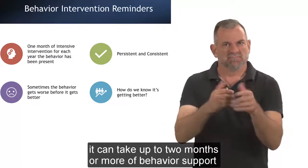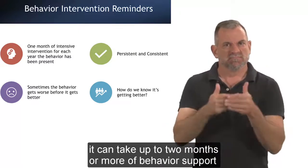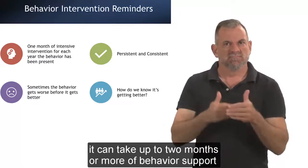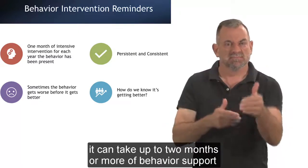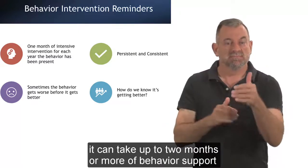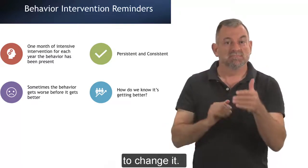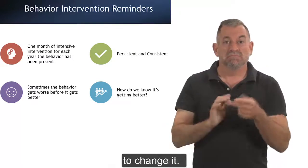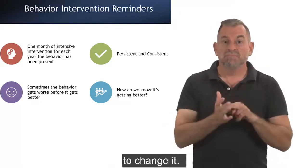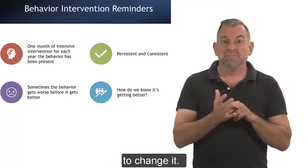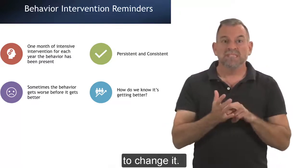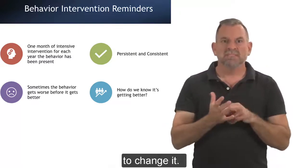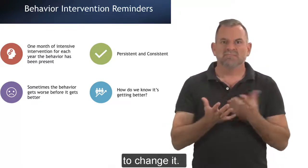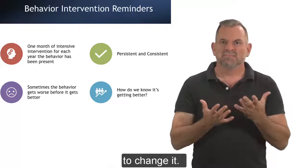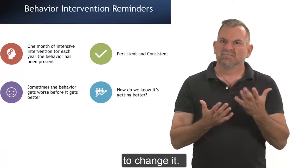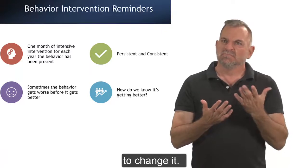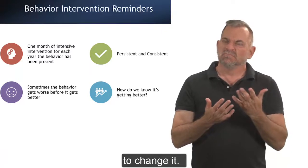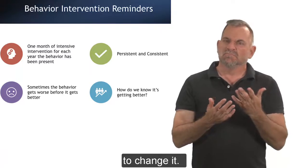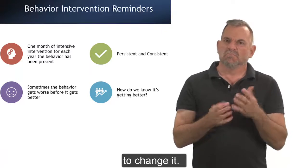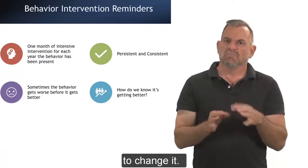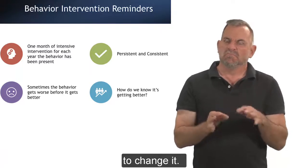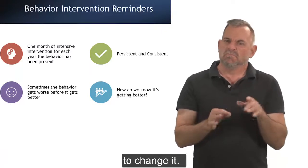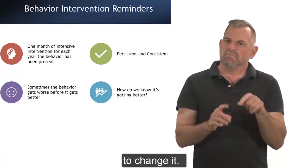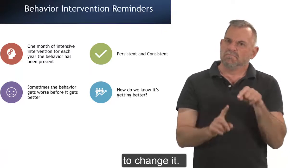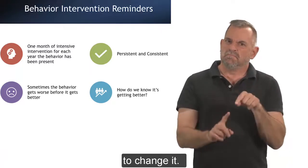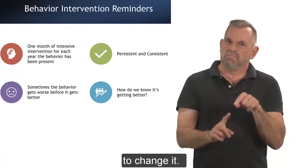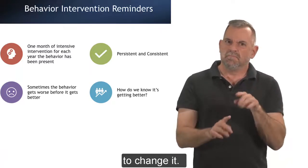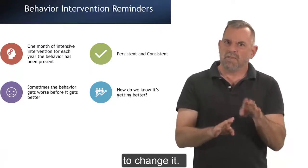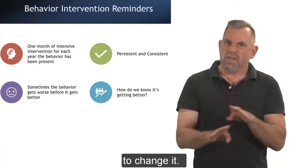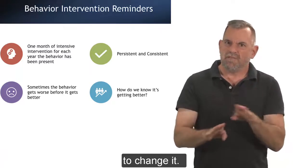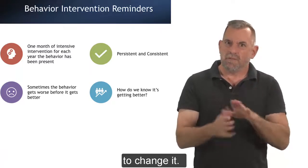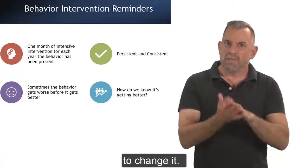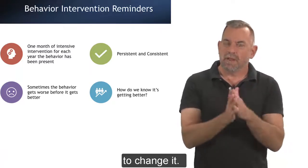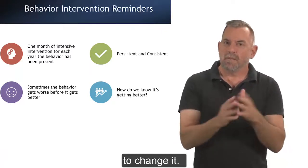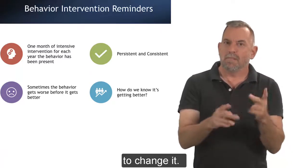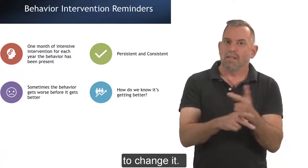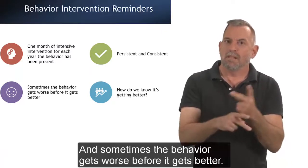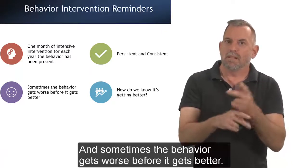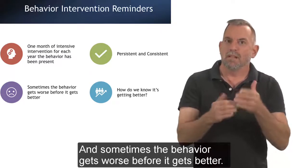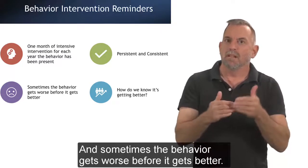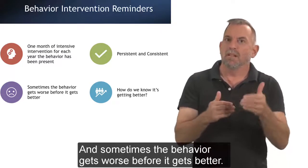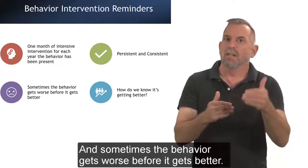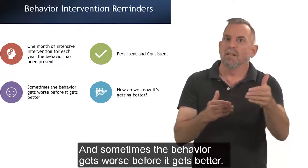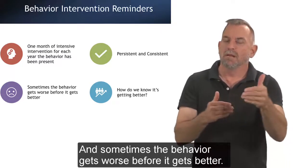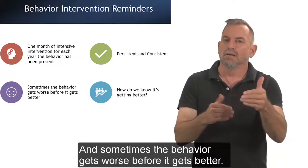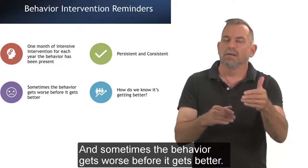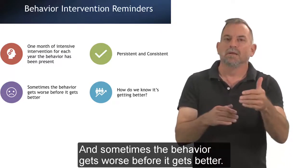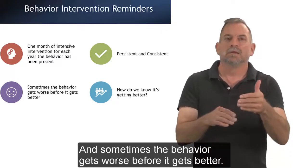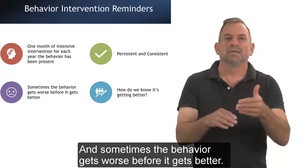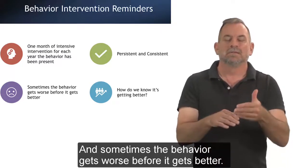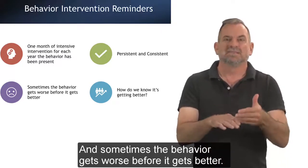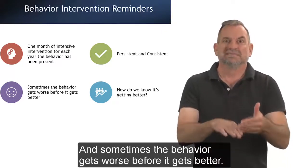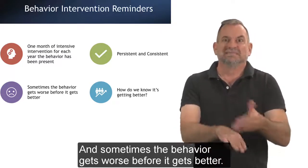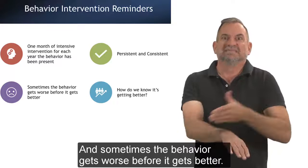behavior support to change it. And sometimes the behavior gets worse before it gets better.